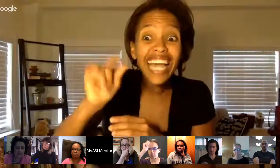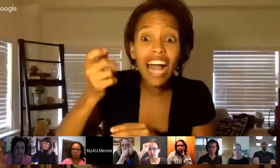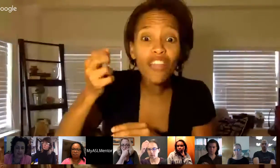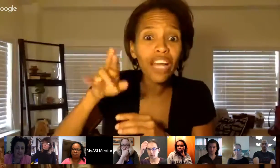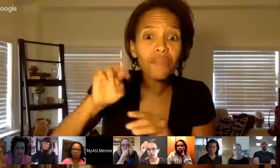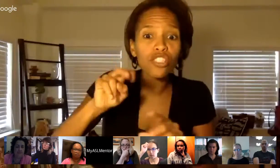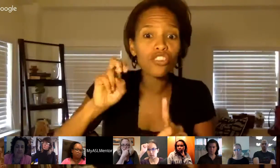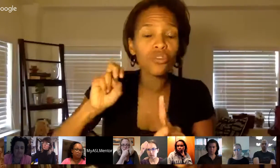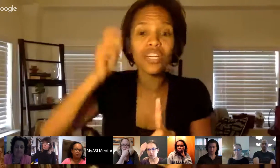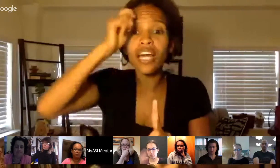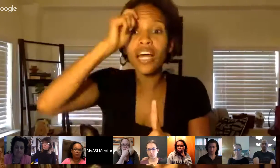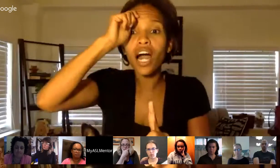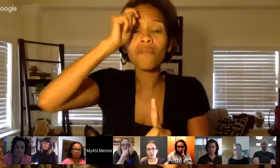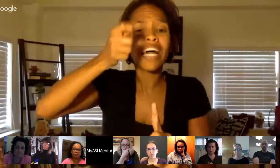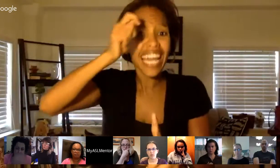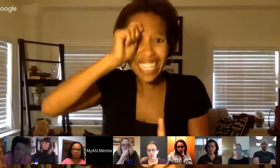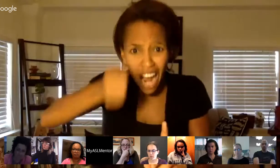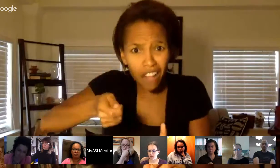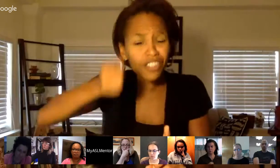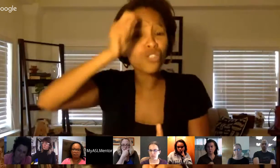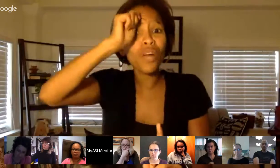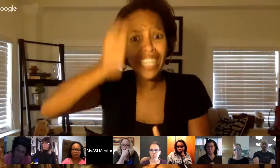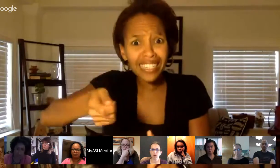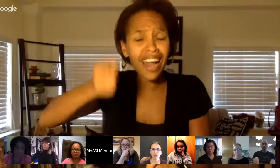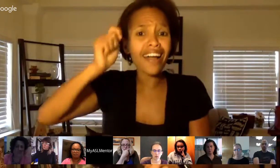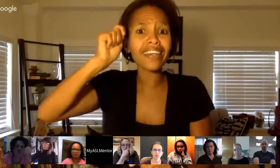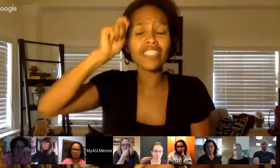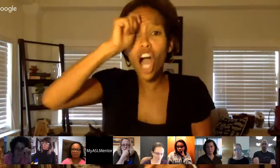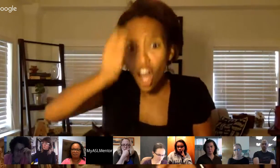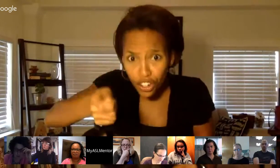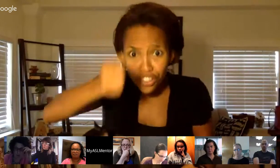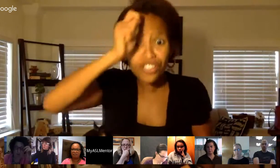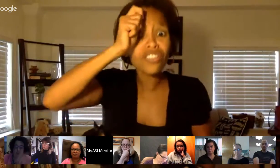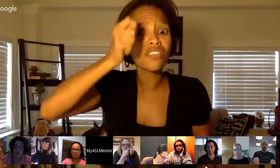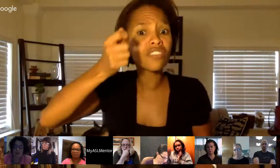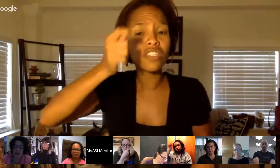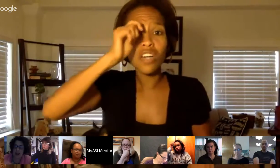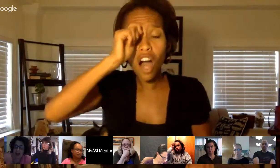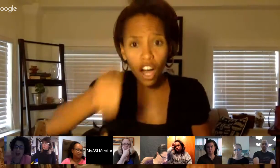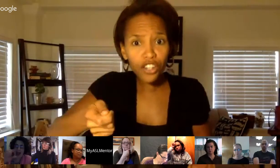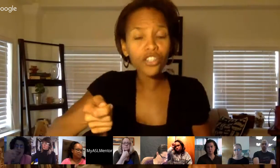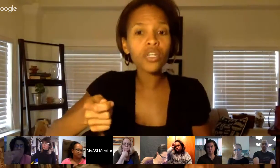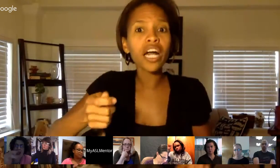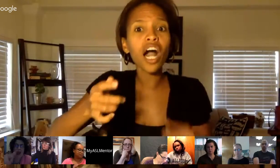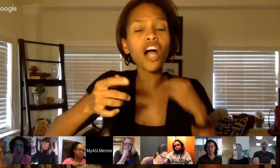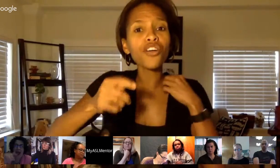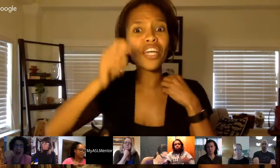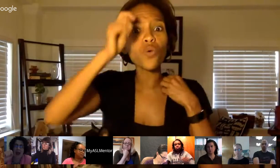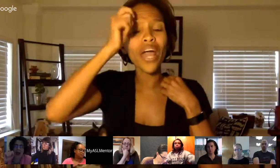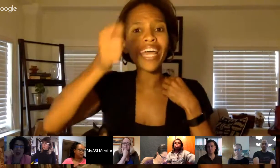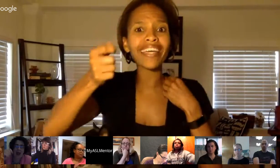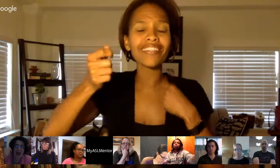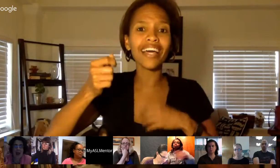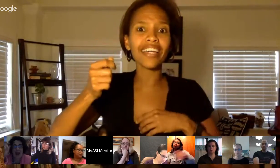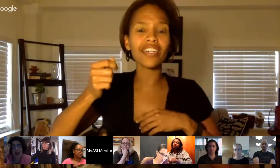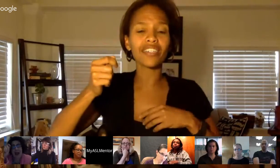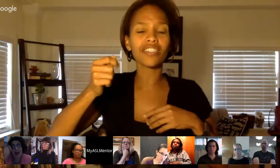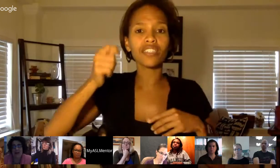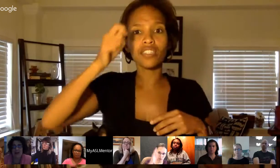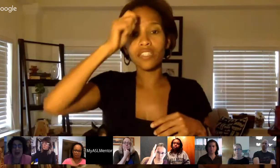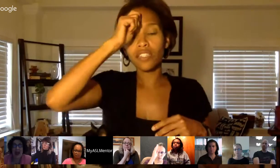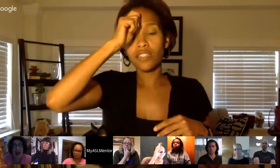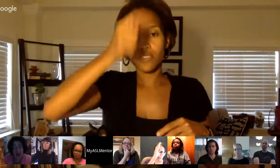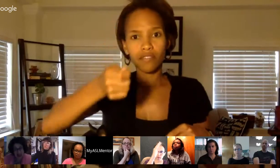Catherine, I missed you. Acknowledge, recognize, honor, honor in a way like